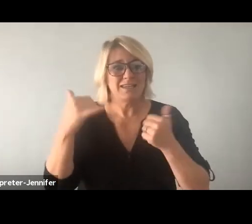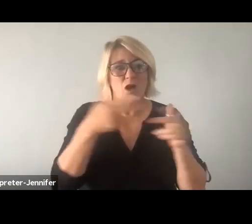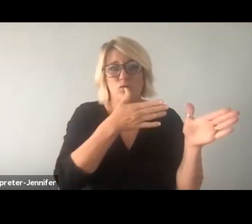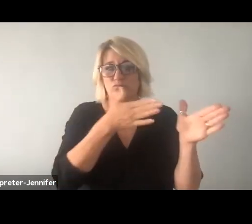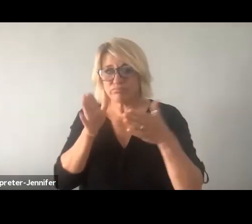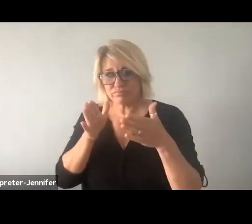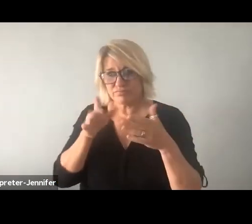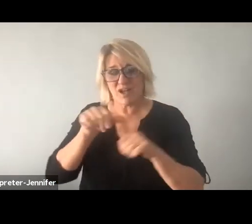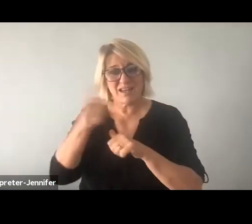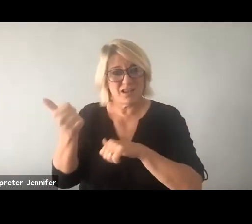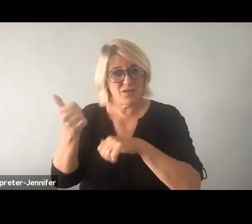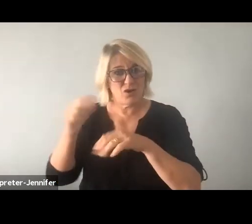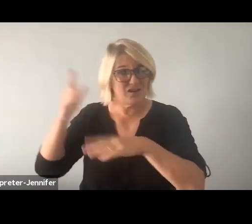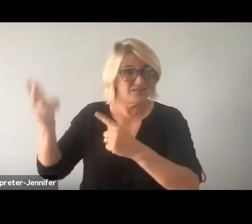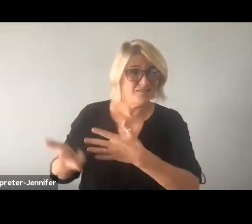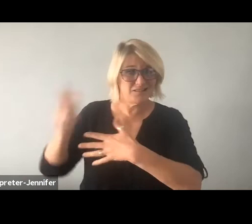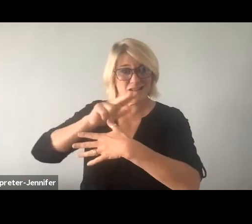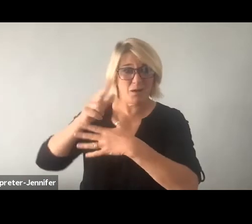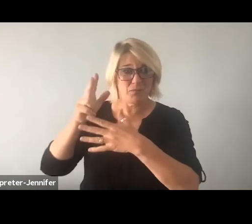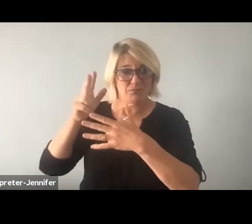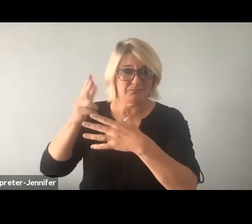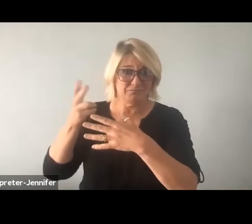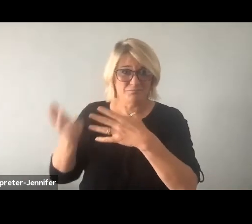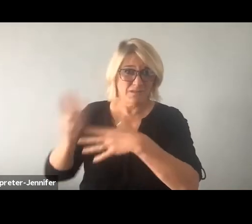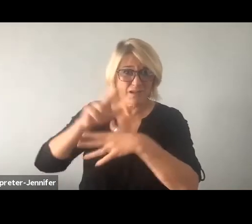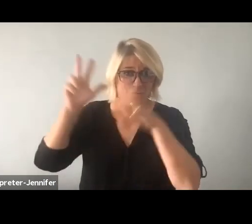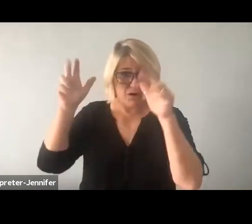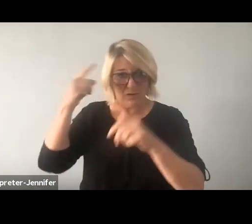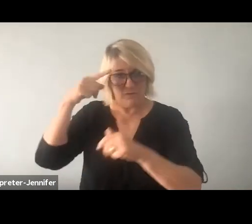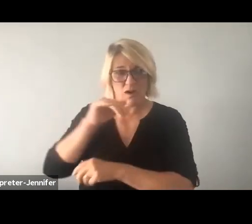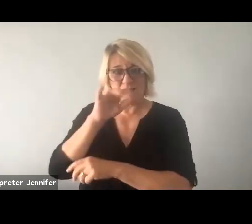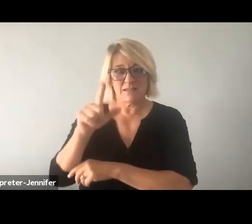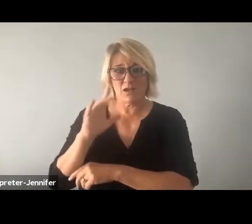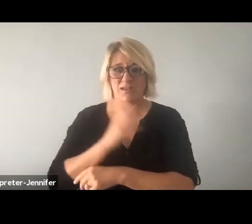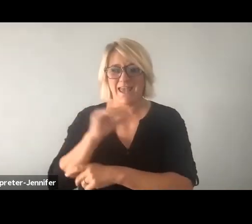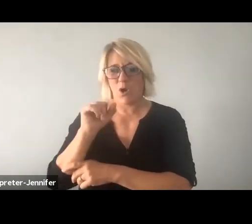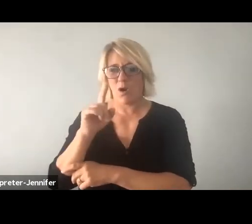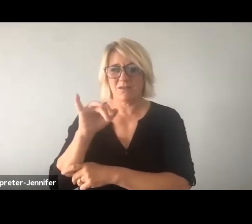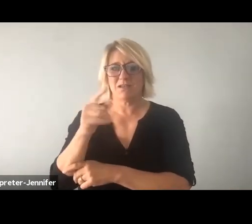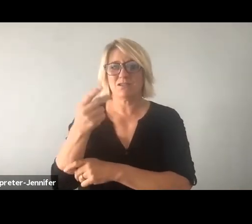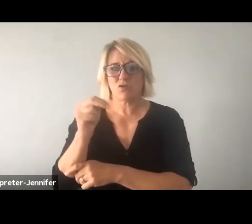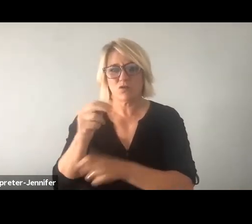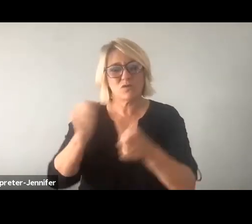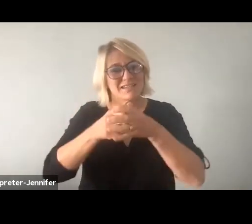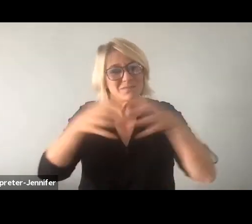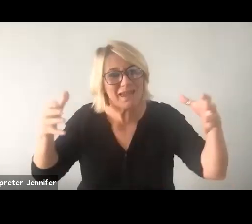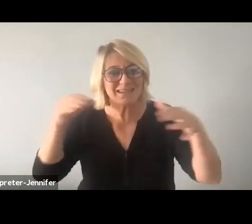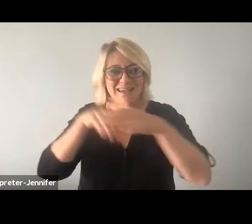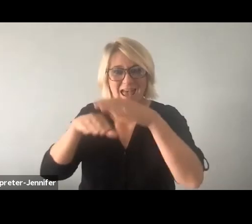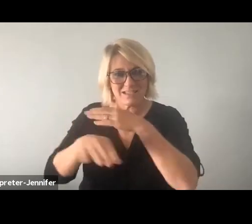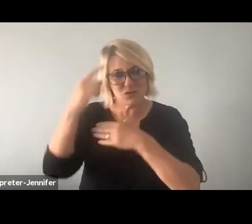on another top priority for ACL and the administration, which is expanding access to